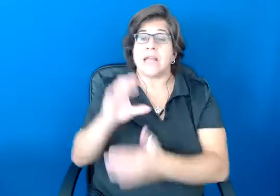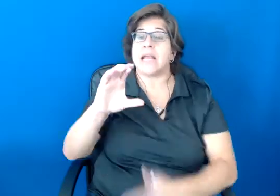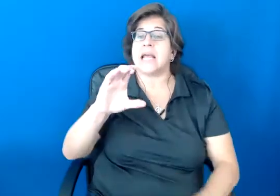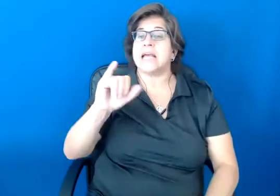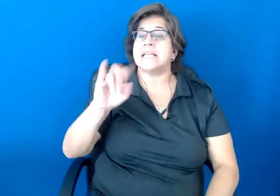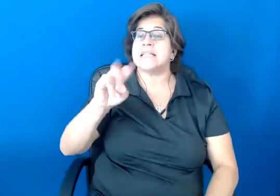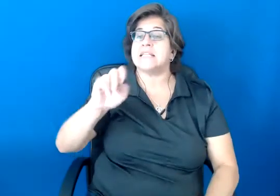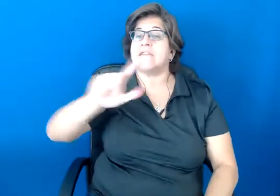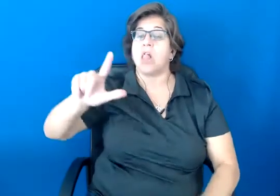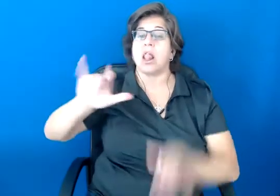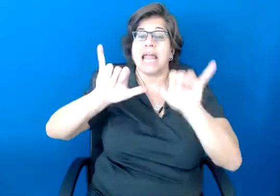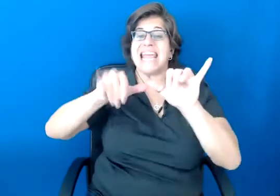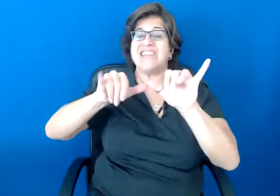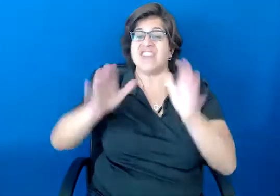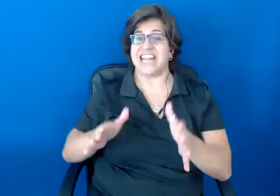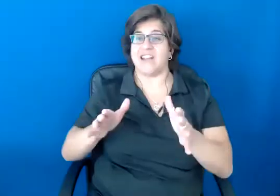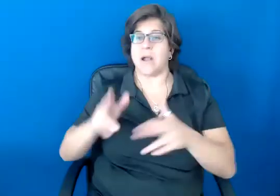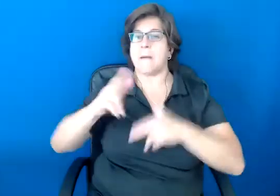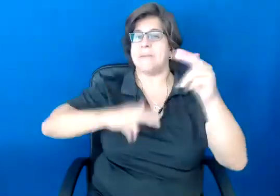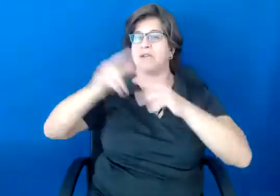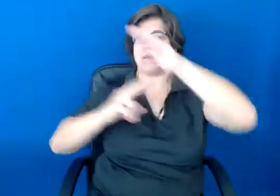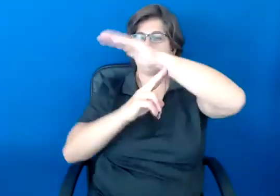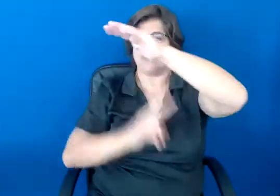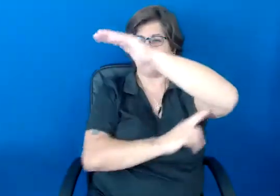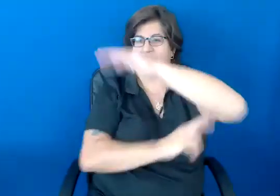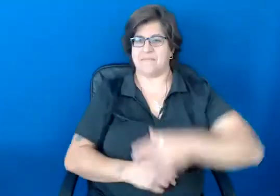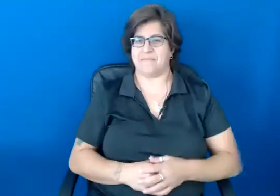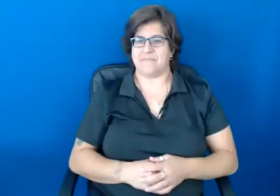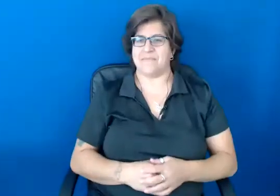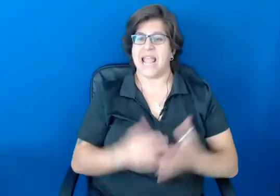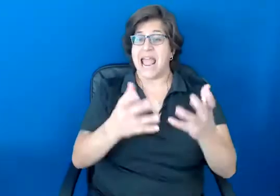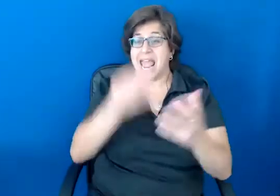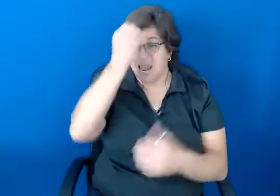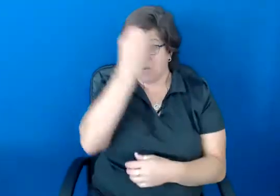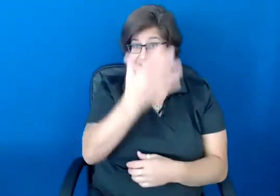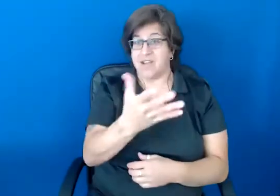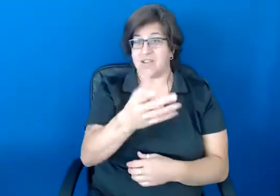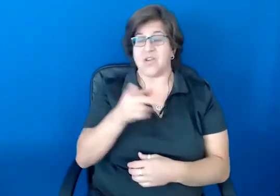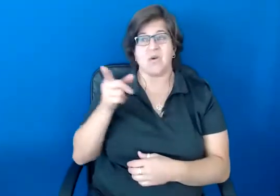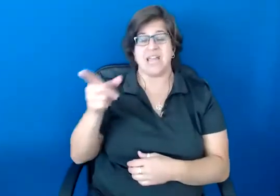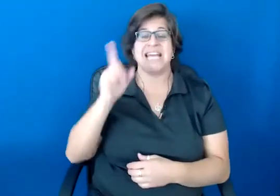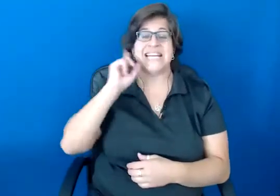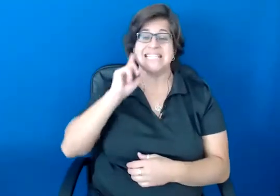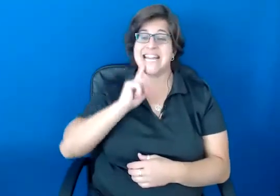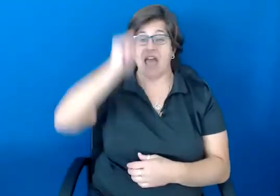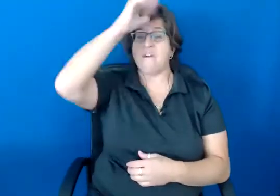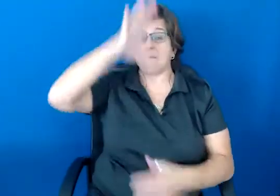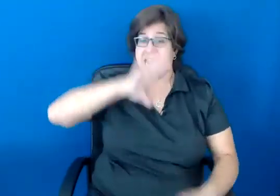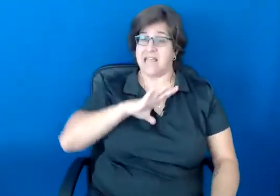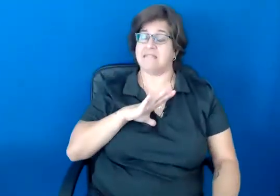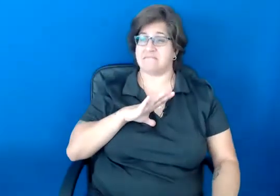civil engineer today, and he builds bridges. And I want you to know that he is a deaf